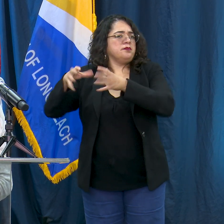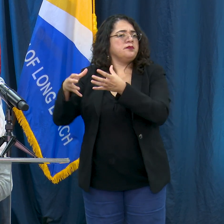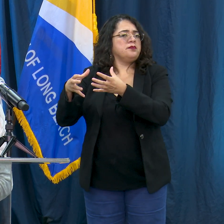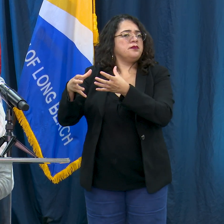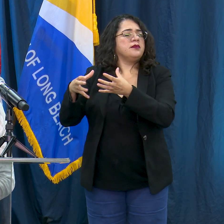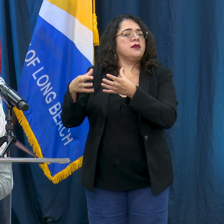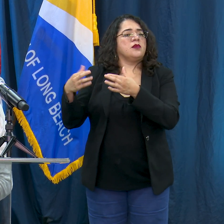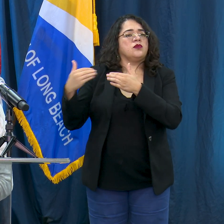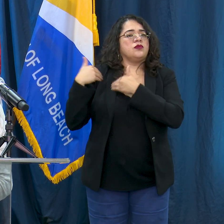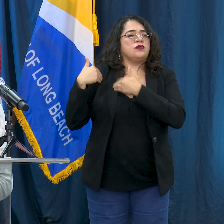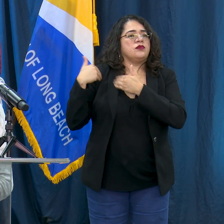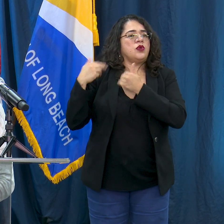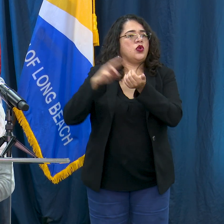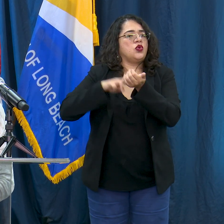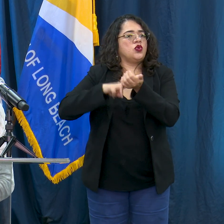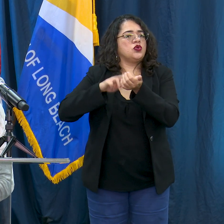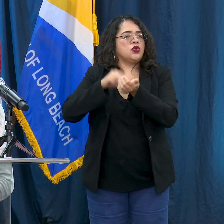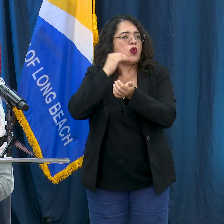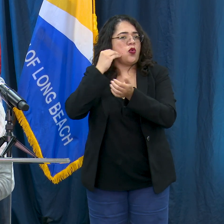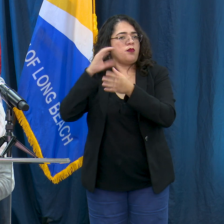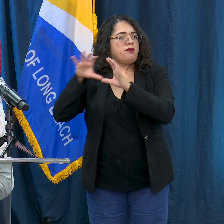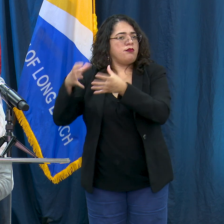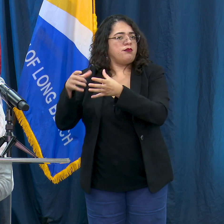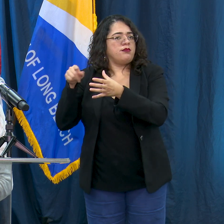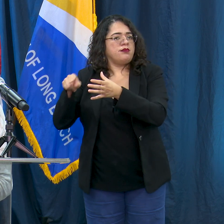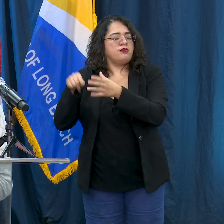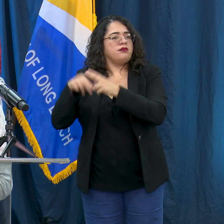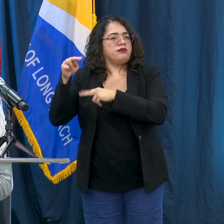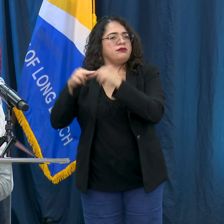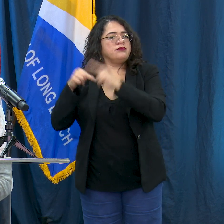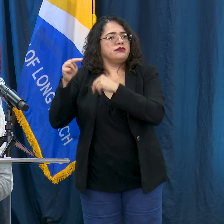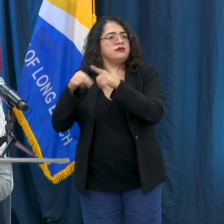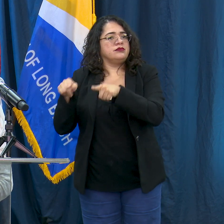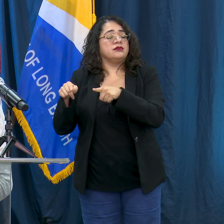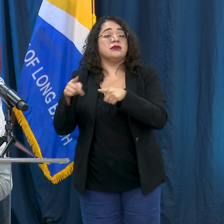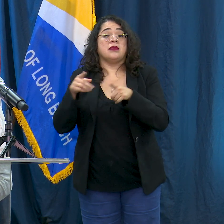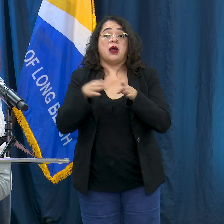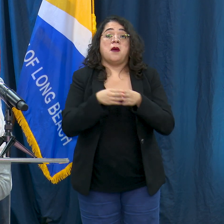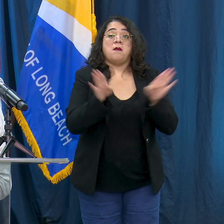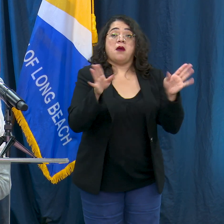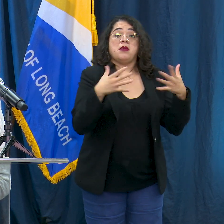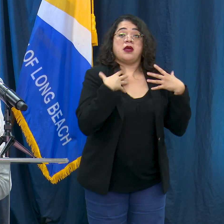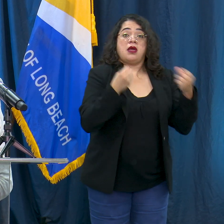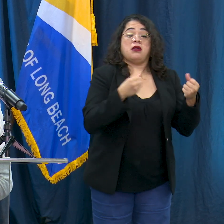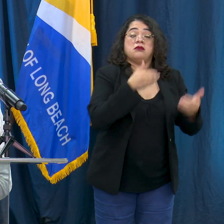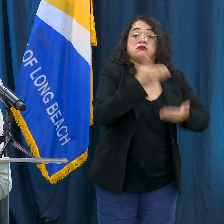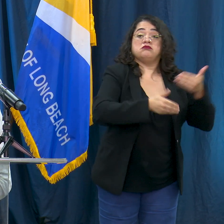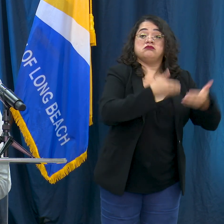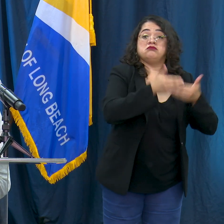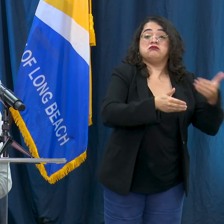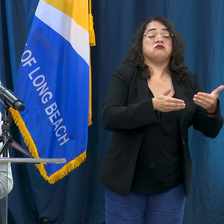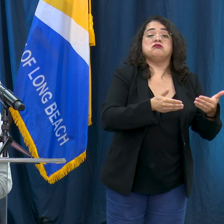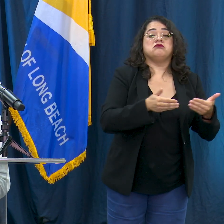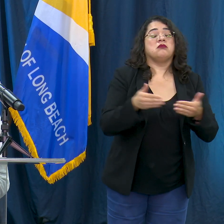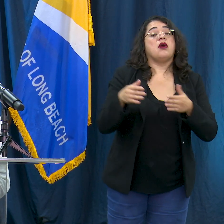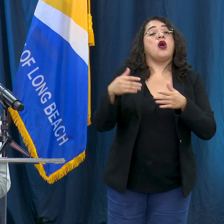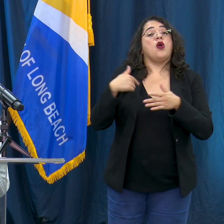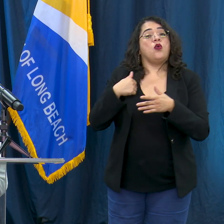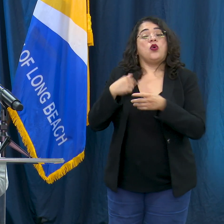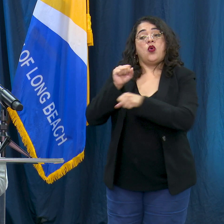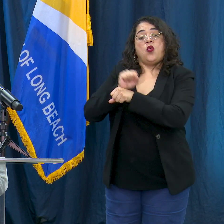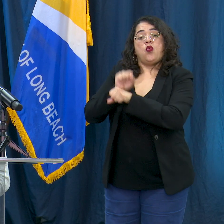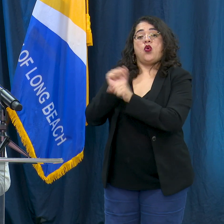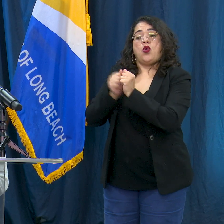home itself. So it's not required to be the public health function to do that. So we're working closely with our nursing homes to determine